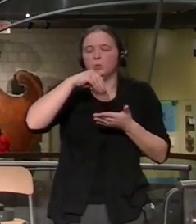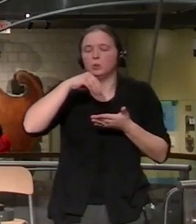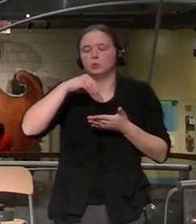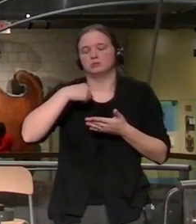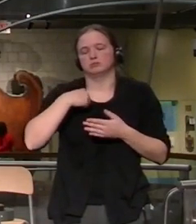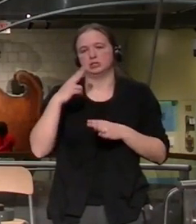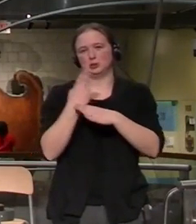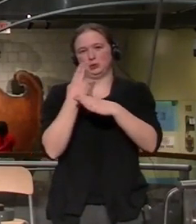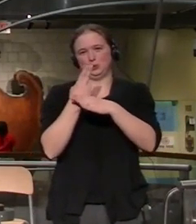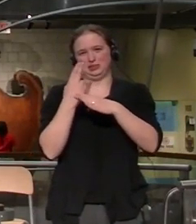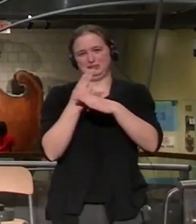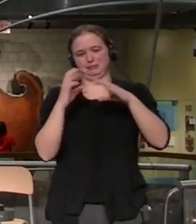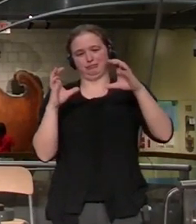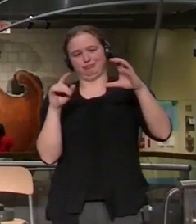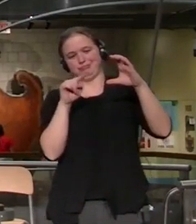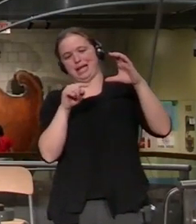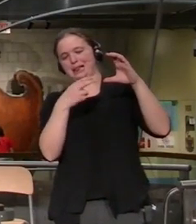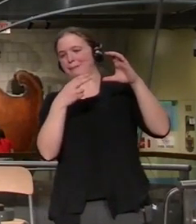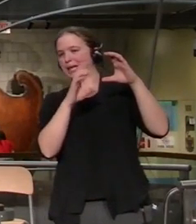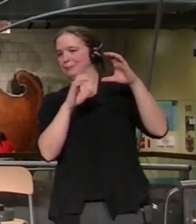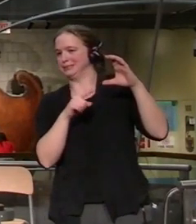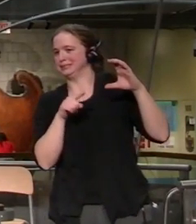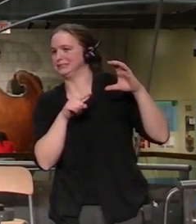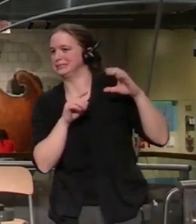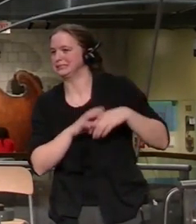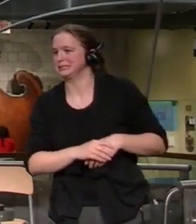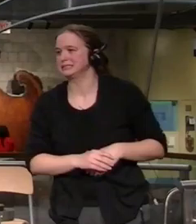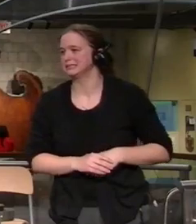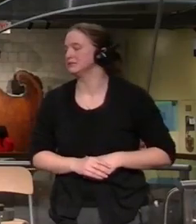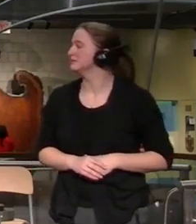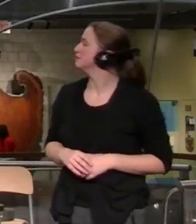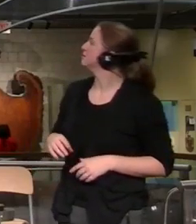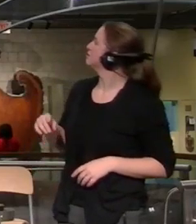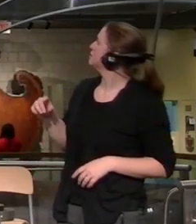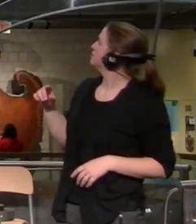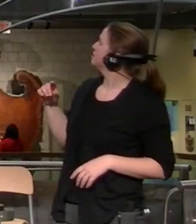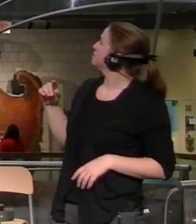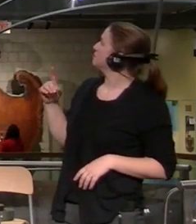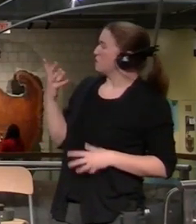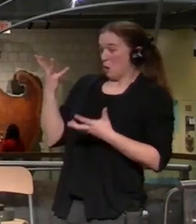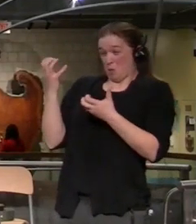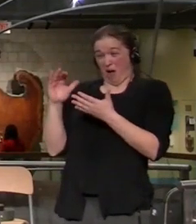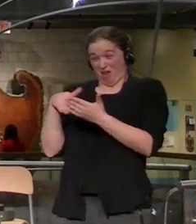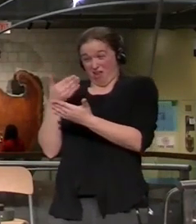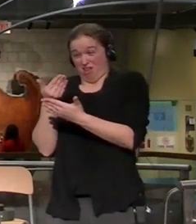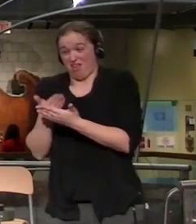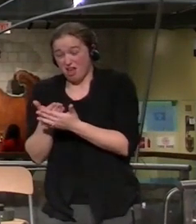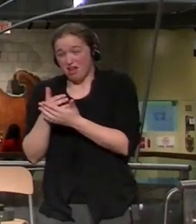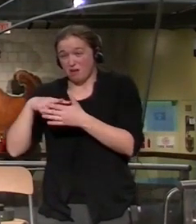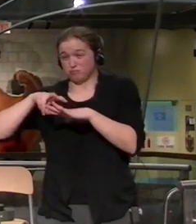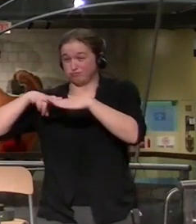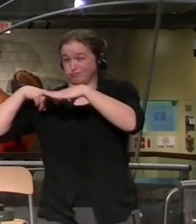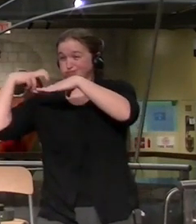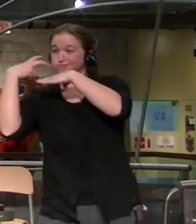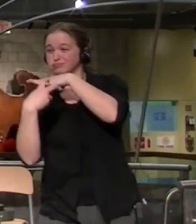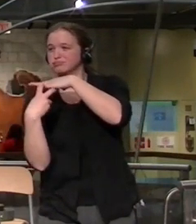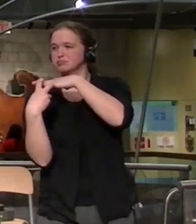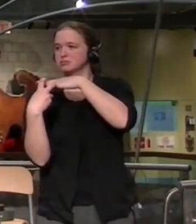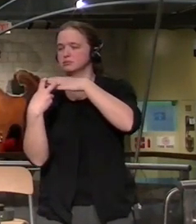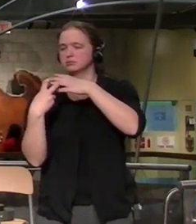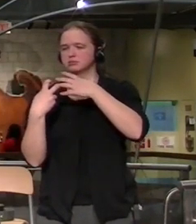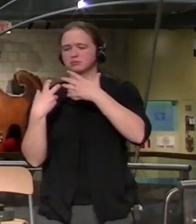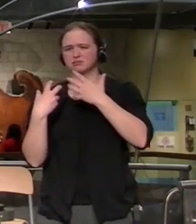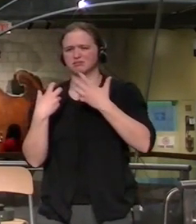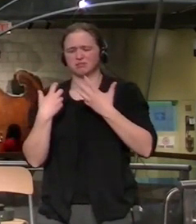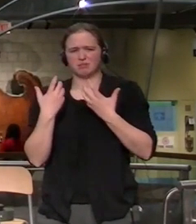Now, you know, that's only part of the story, right? Because we want to be able to get to that. But how do you know it's because I'm not really good at